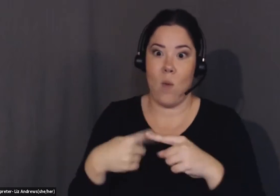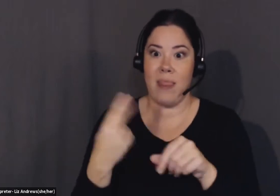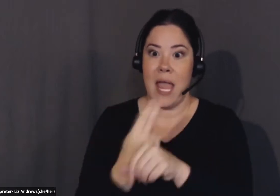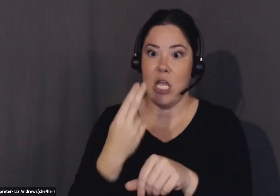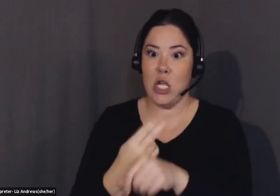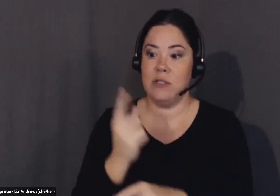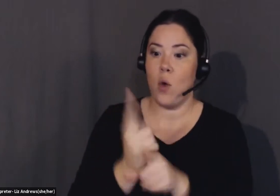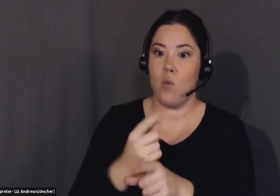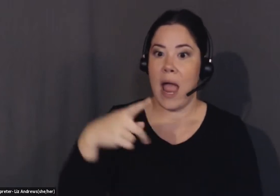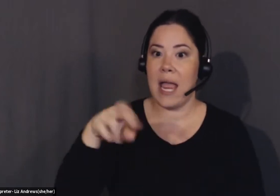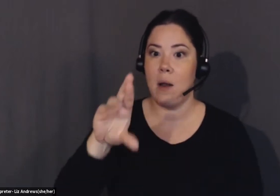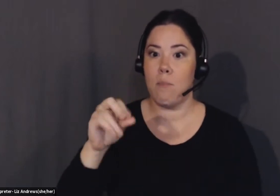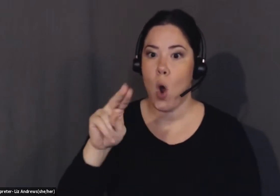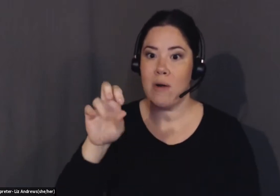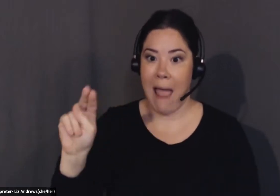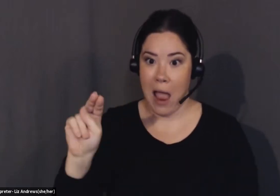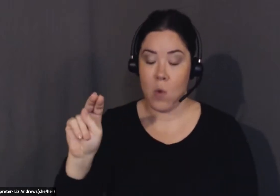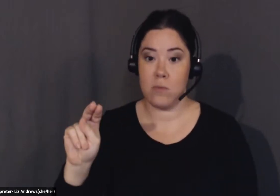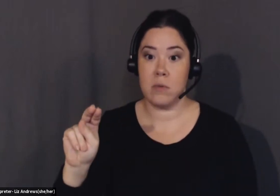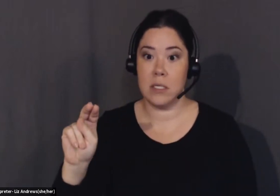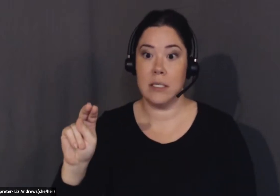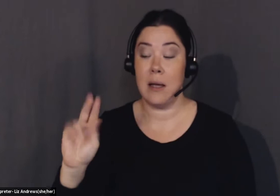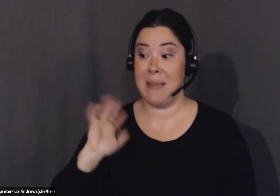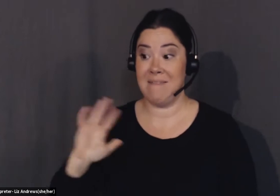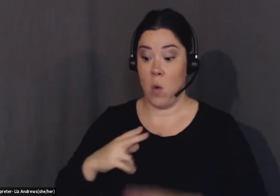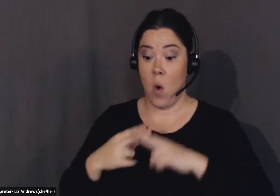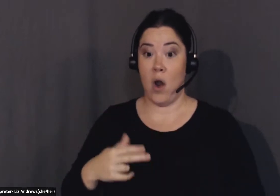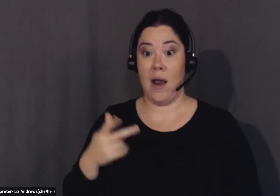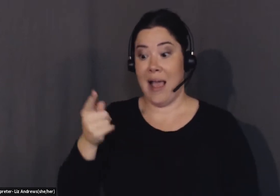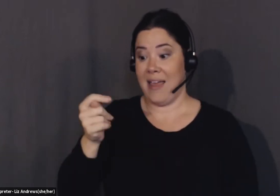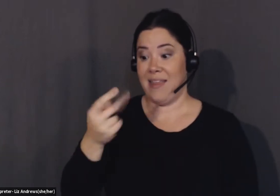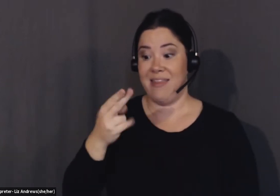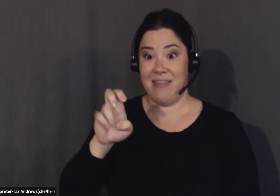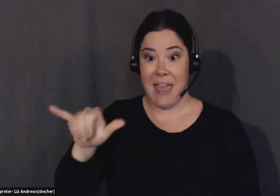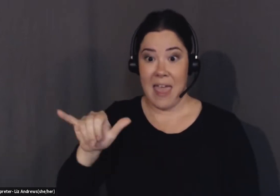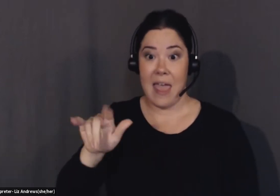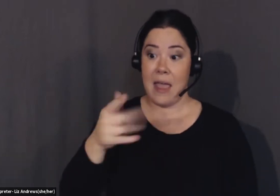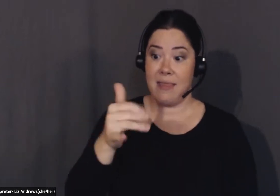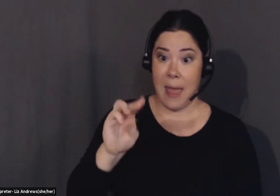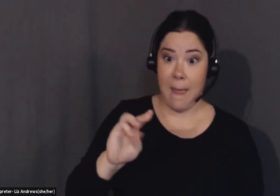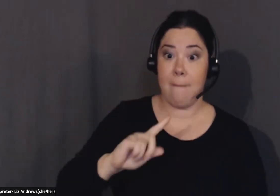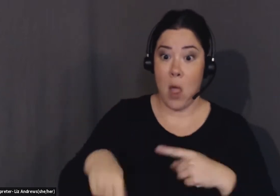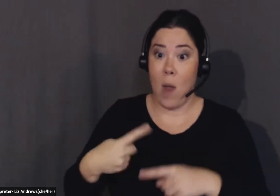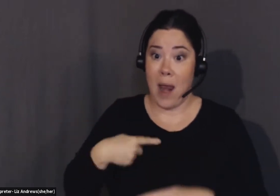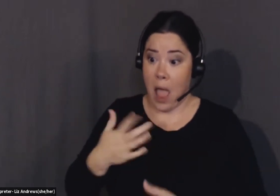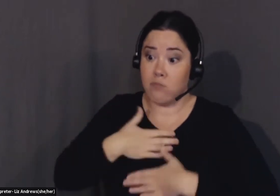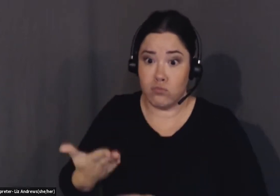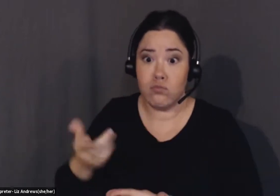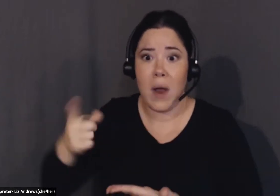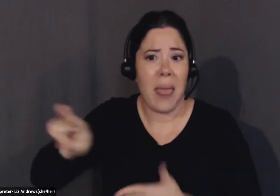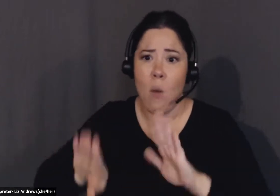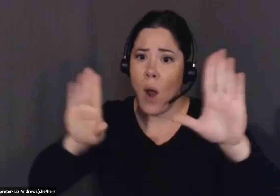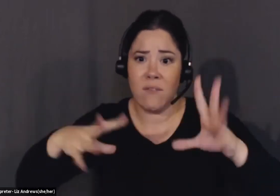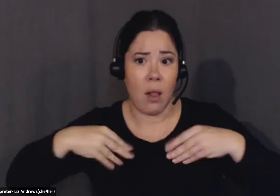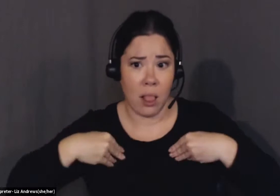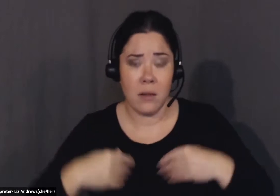they, them, which hasn't been a thing for a while now. When it was, the people who supported it were wonderful about it. And